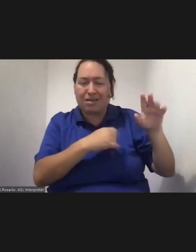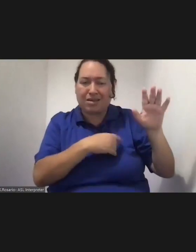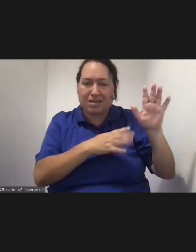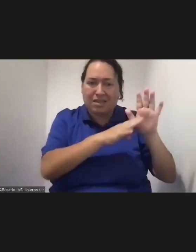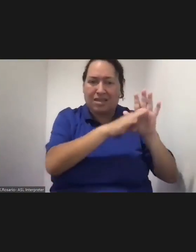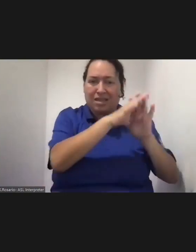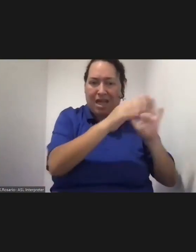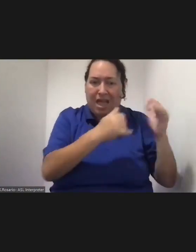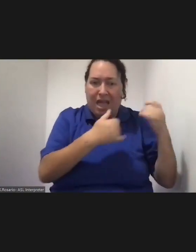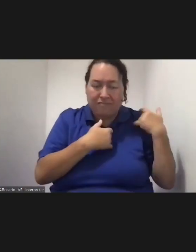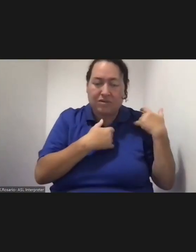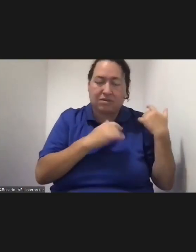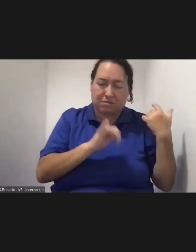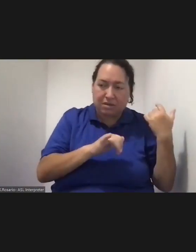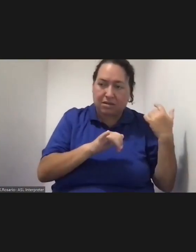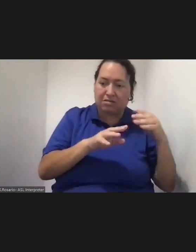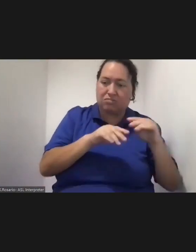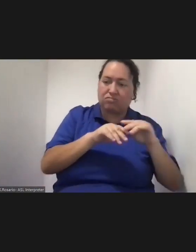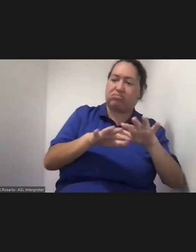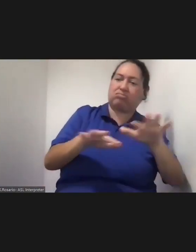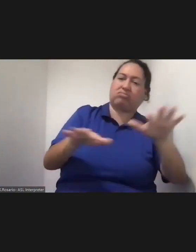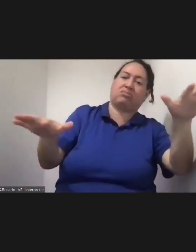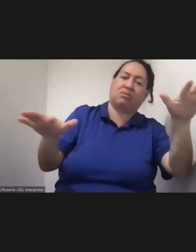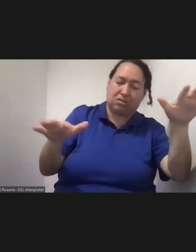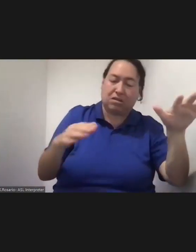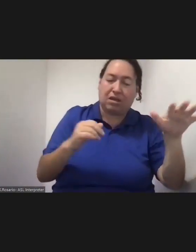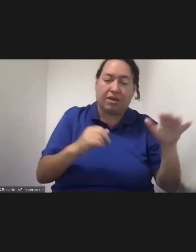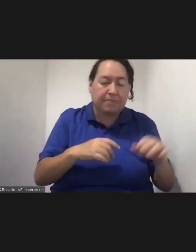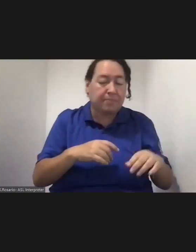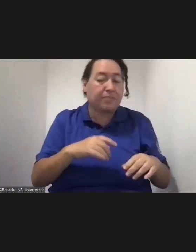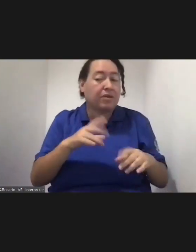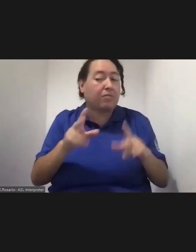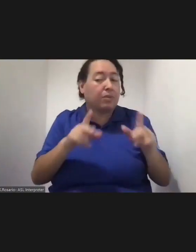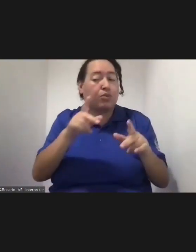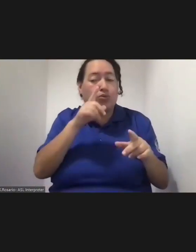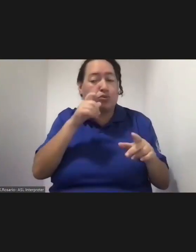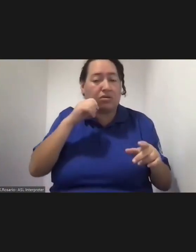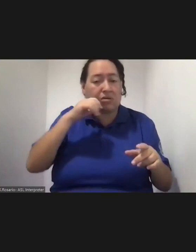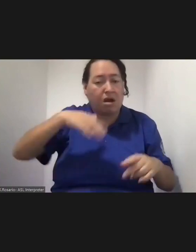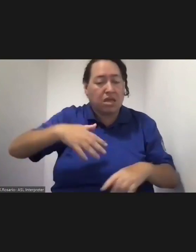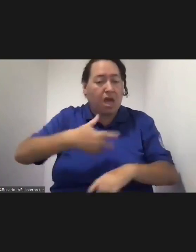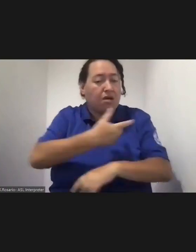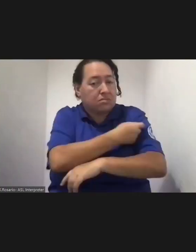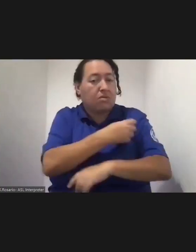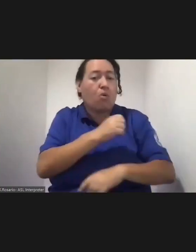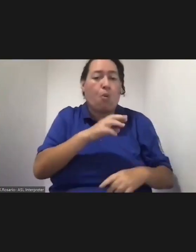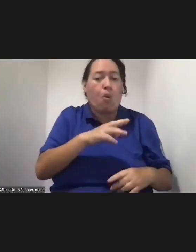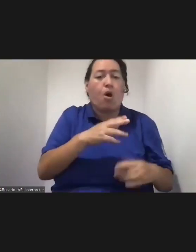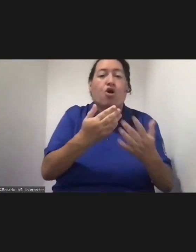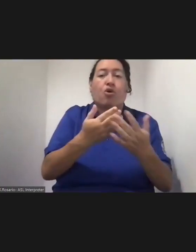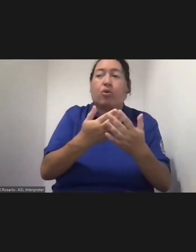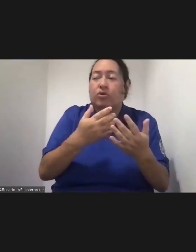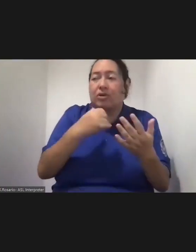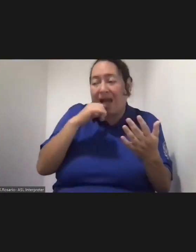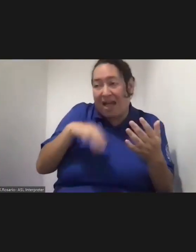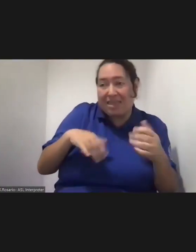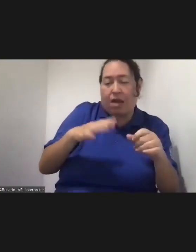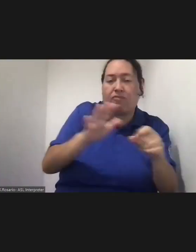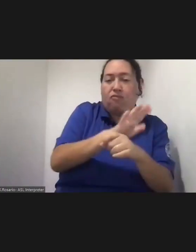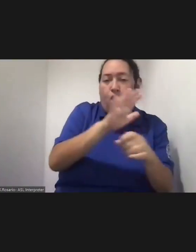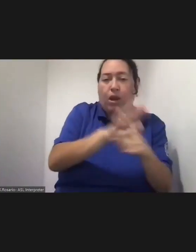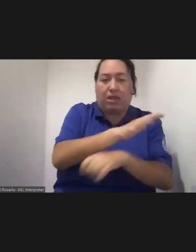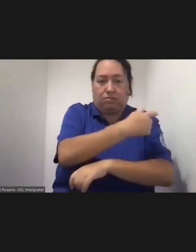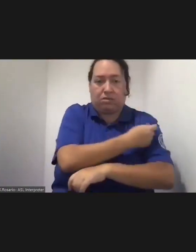to those who have not been vaccinated or fully vaccinated. We continue to enjoin you to please continue to wear your